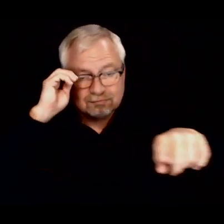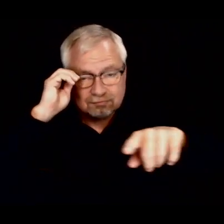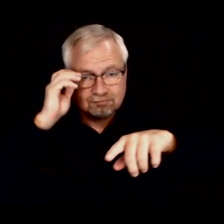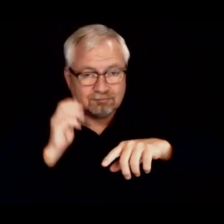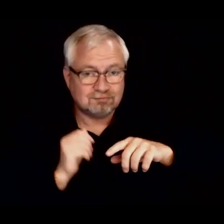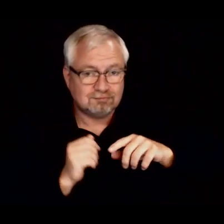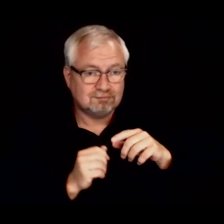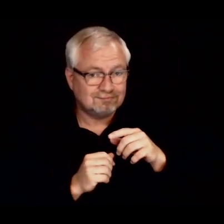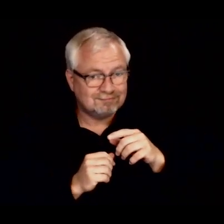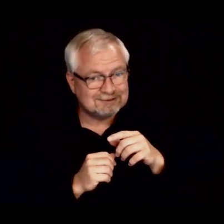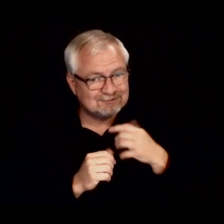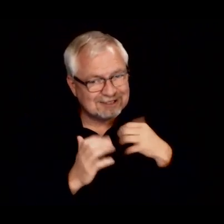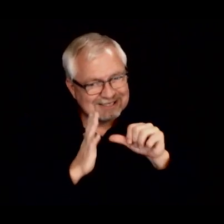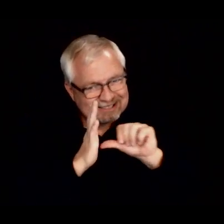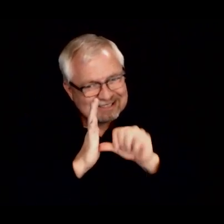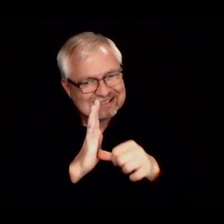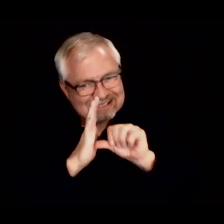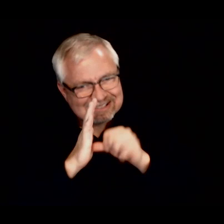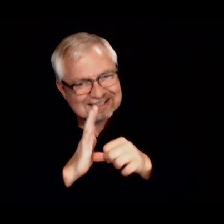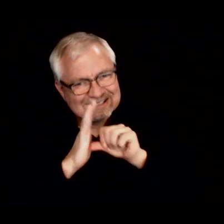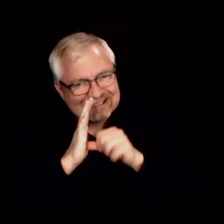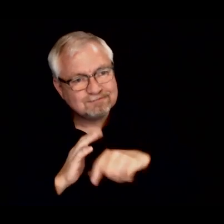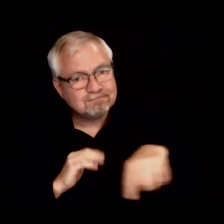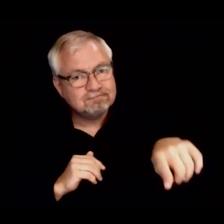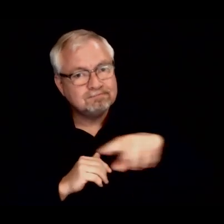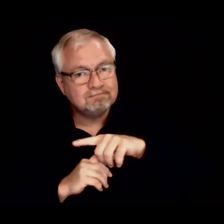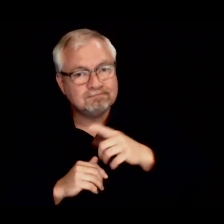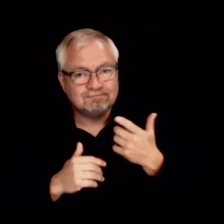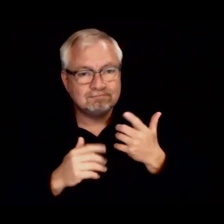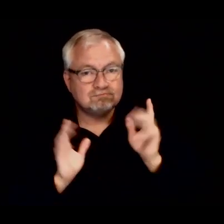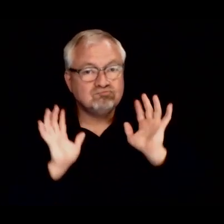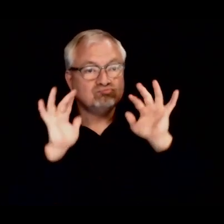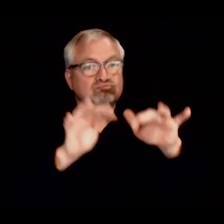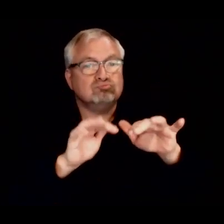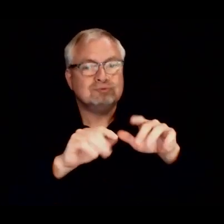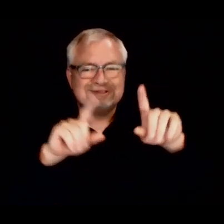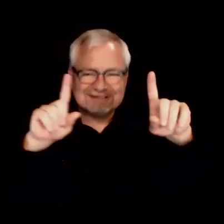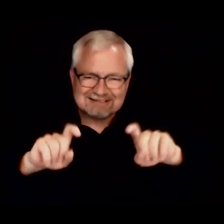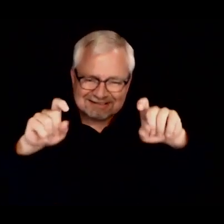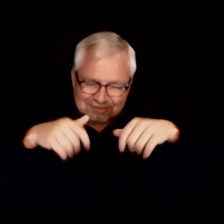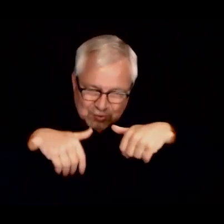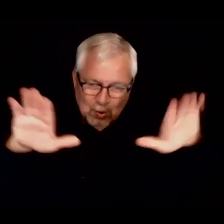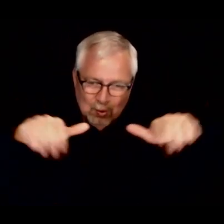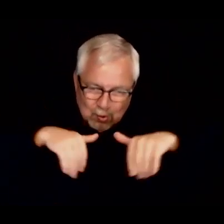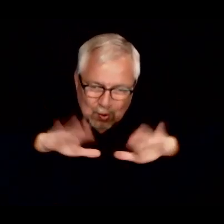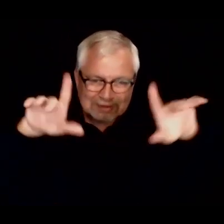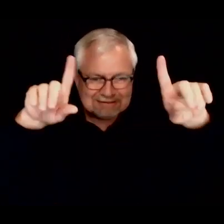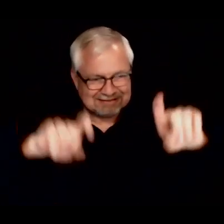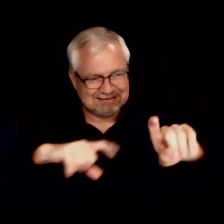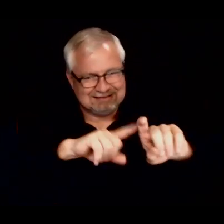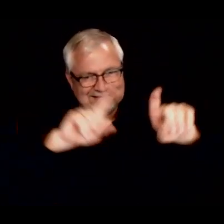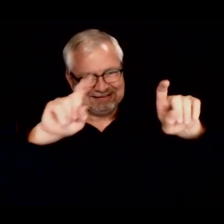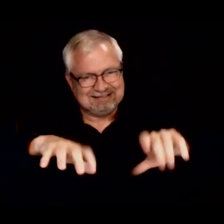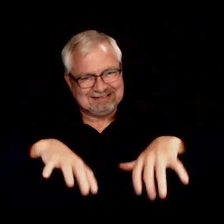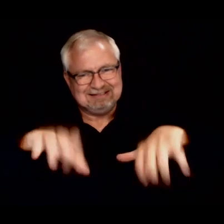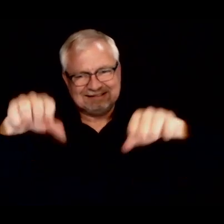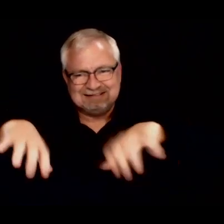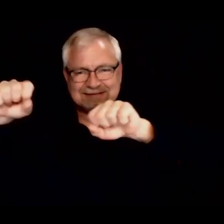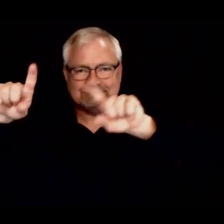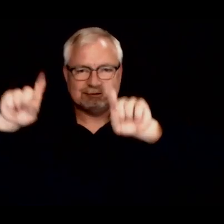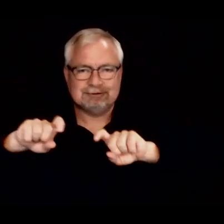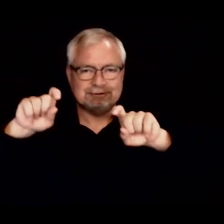to accessible community testing in the communities where there were large volumes of people gathering, where there also are